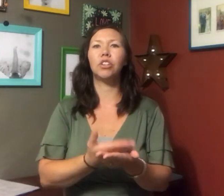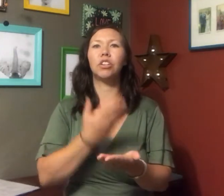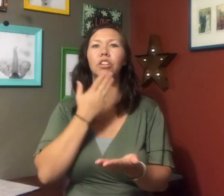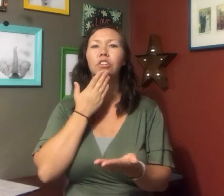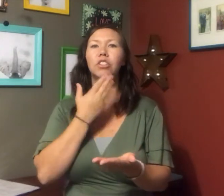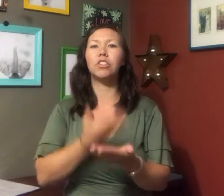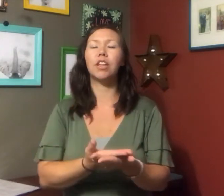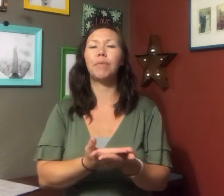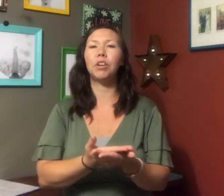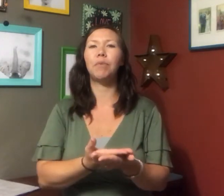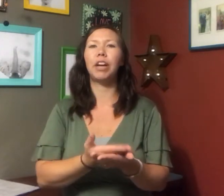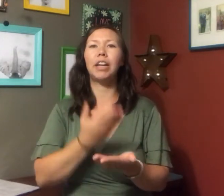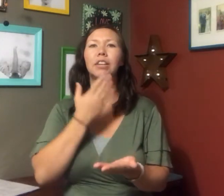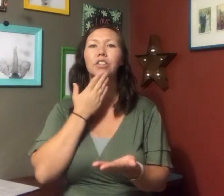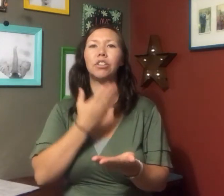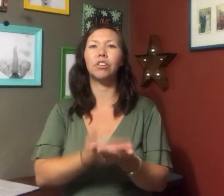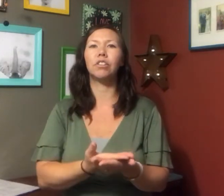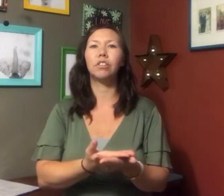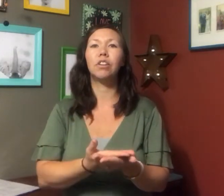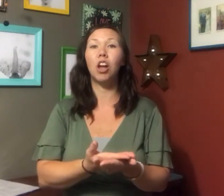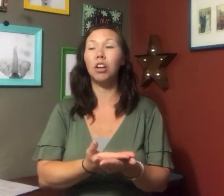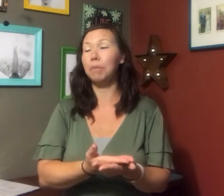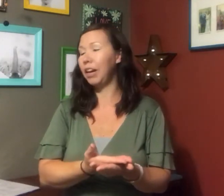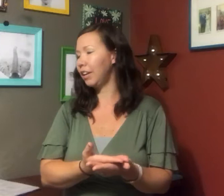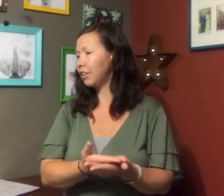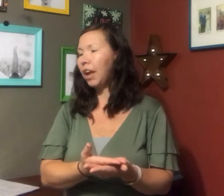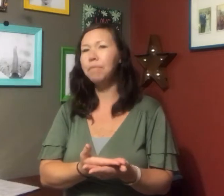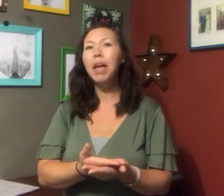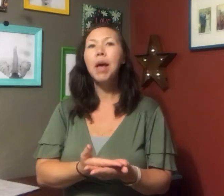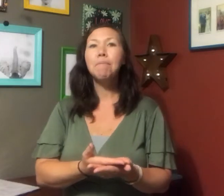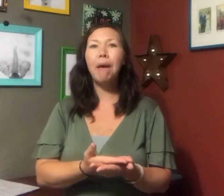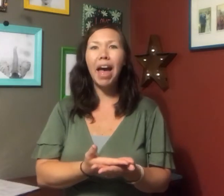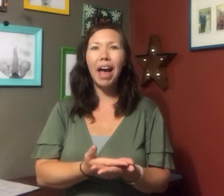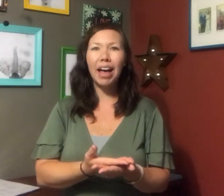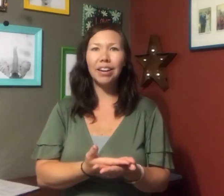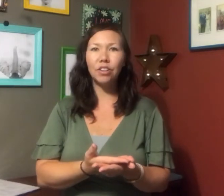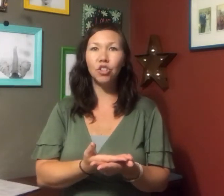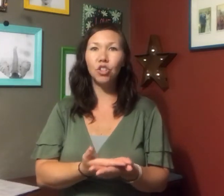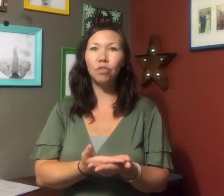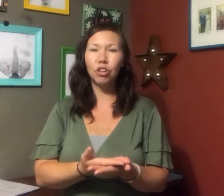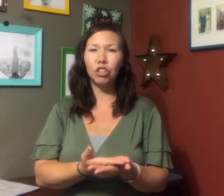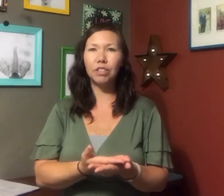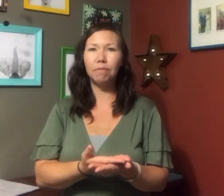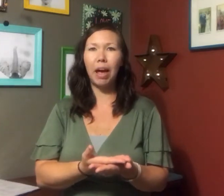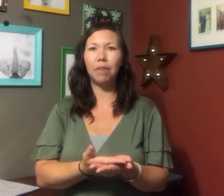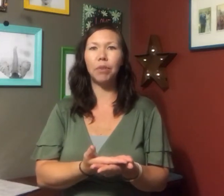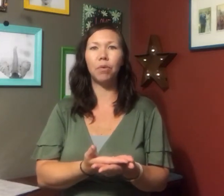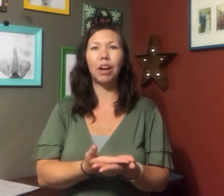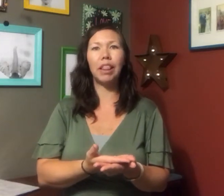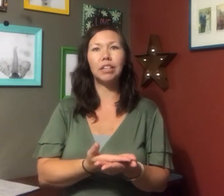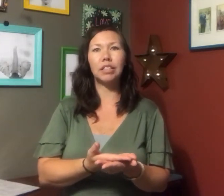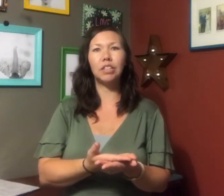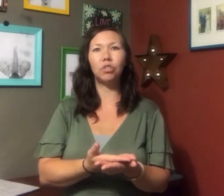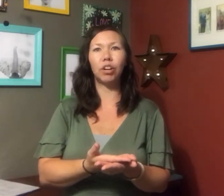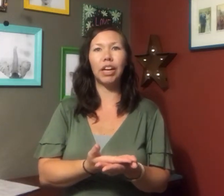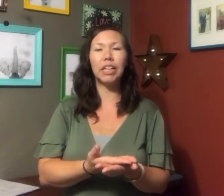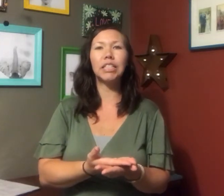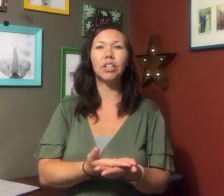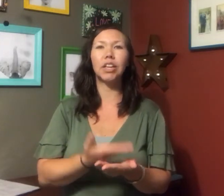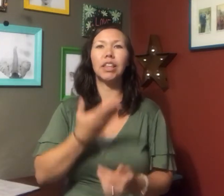into slap your dominant hand into your non-dominant hand. Okay. Bad. There's 2 versions of bad, but the one I like to teach for kids looks like